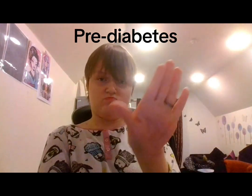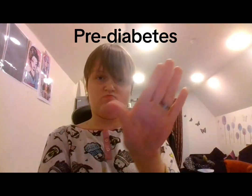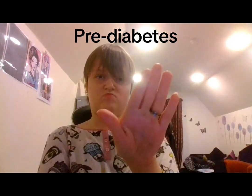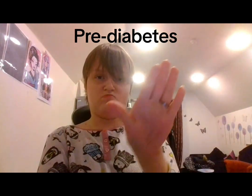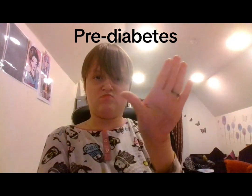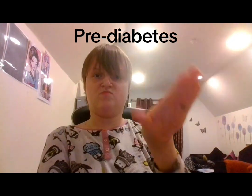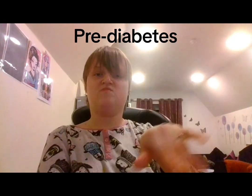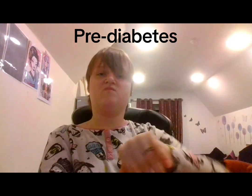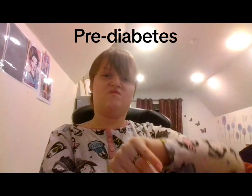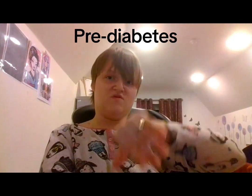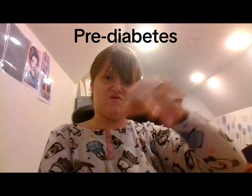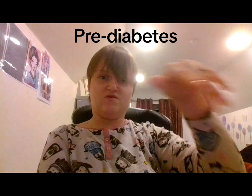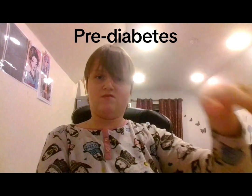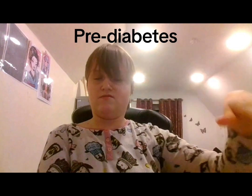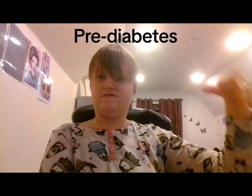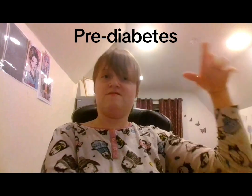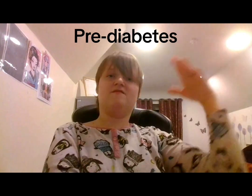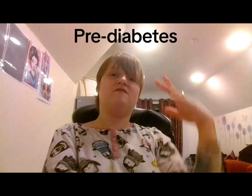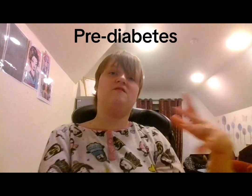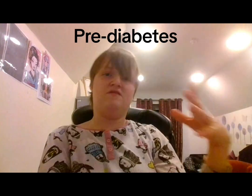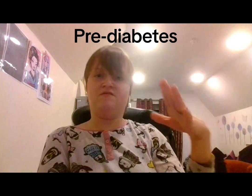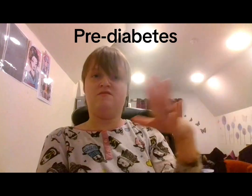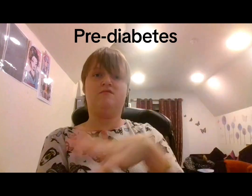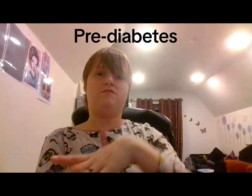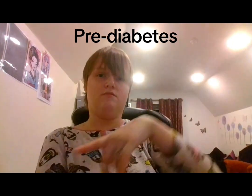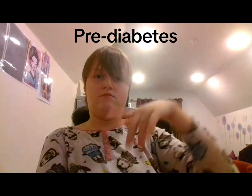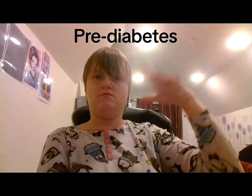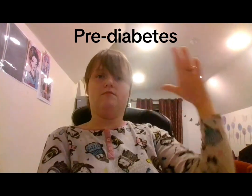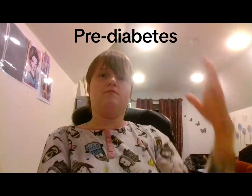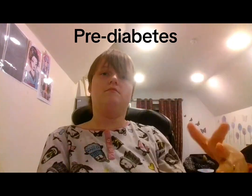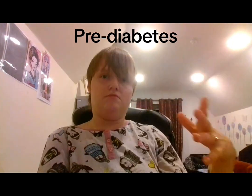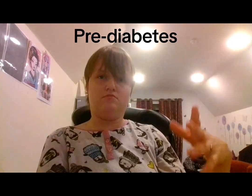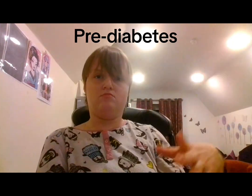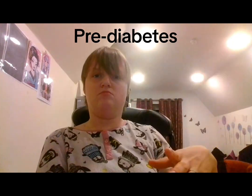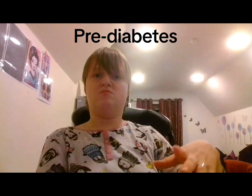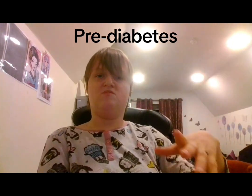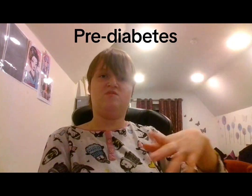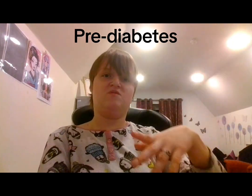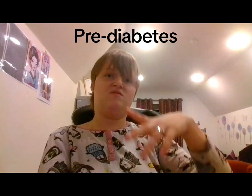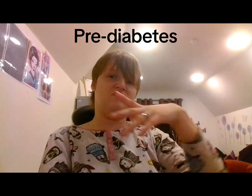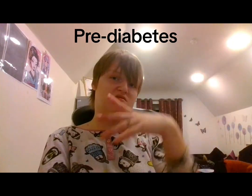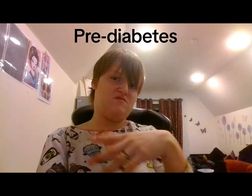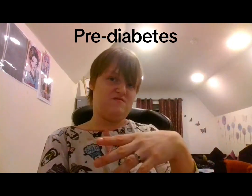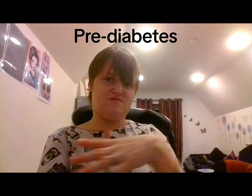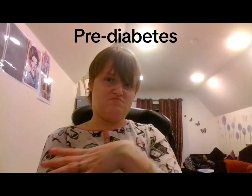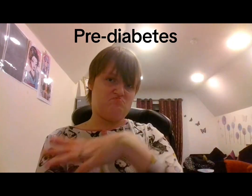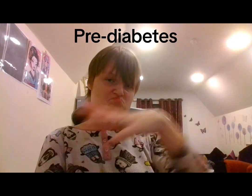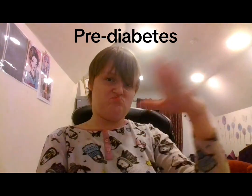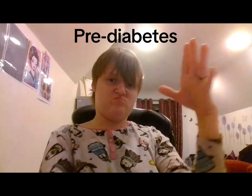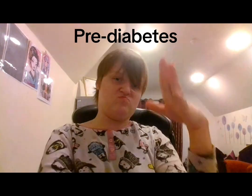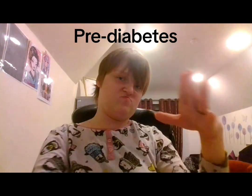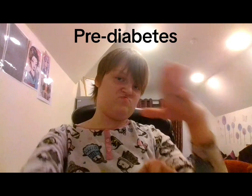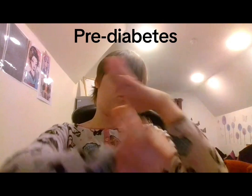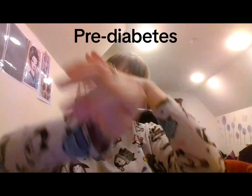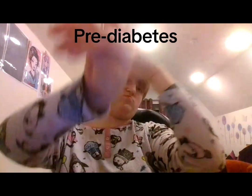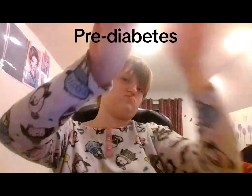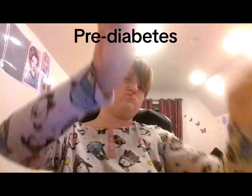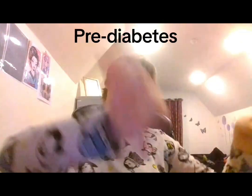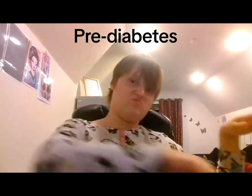body weight can significantly reduce your risk. There are lots of ways you can lose weight and